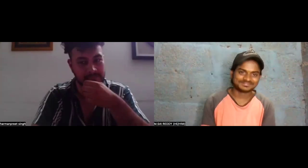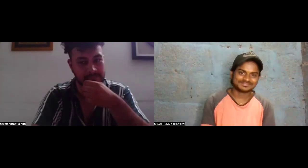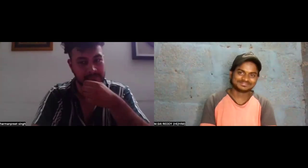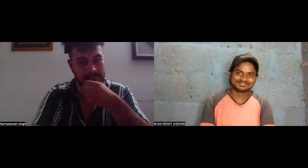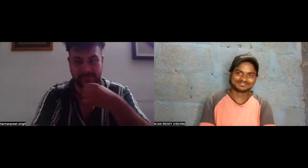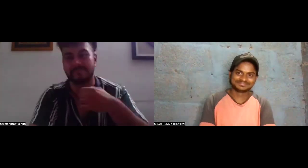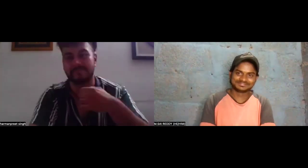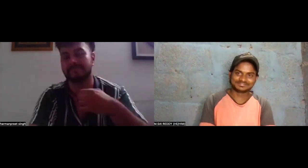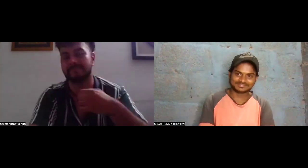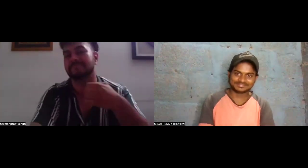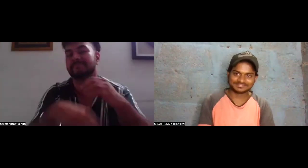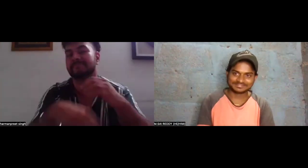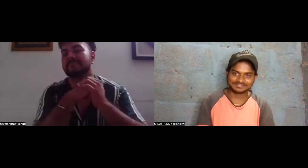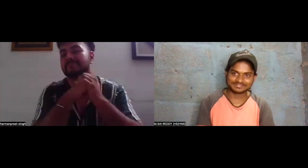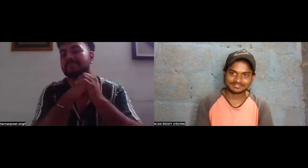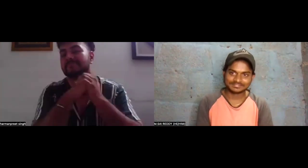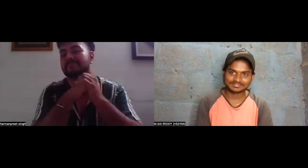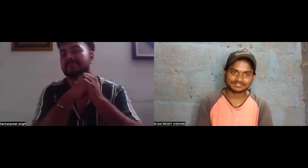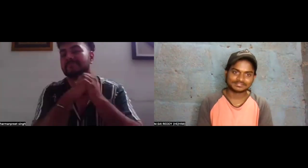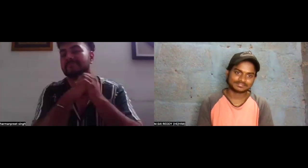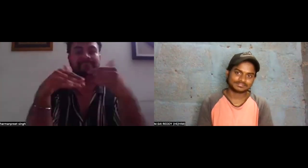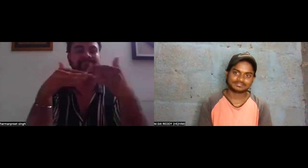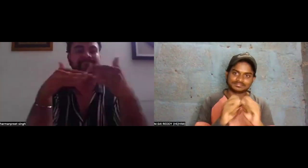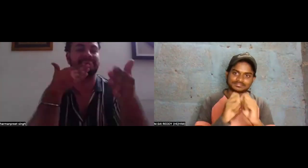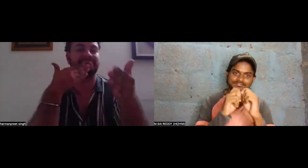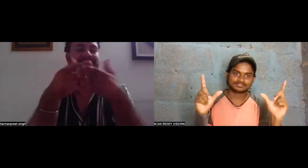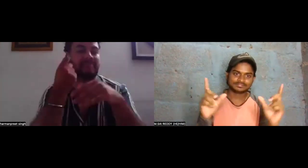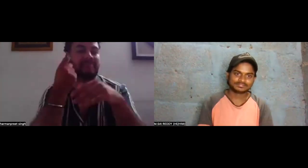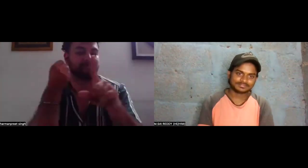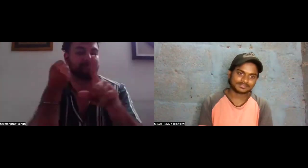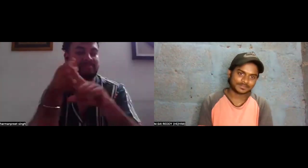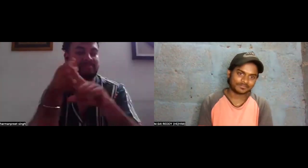of a platform and there is more equality for us.